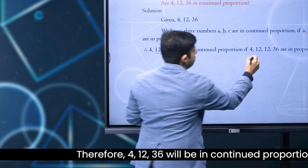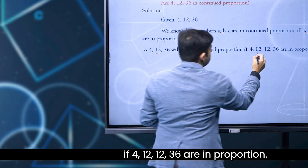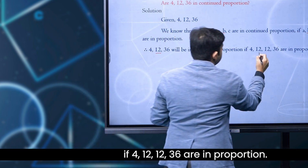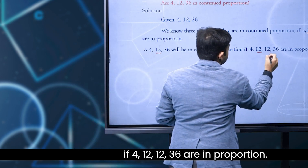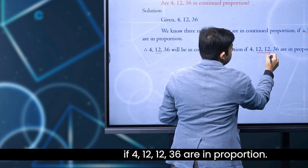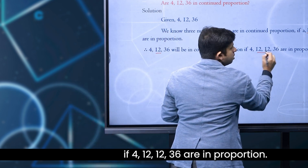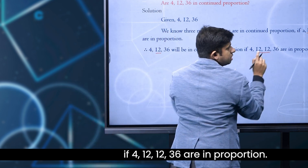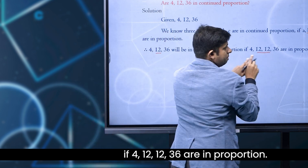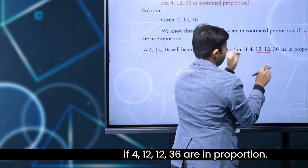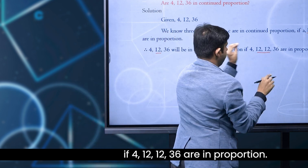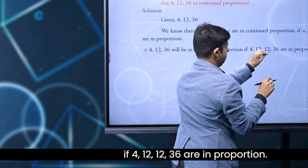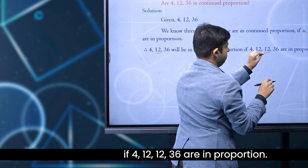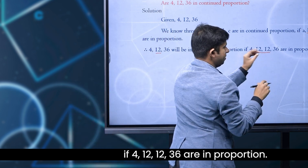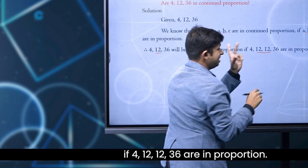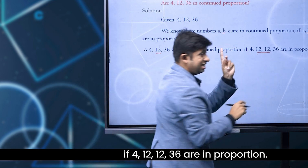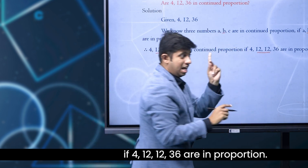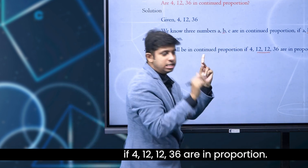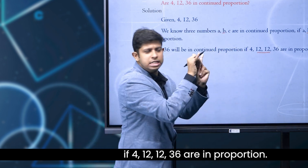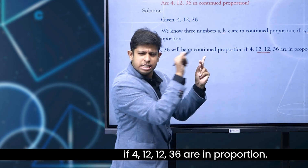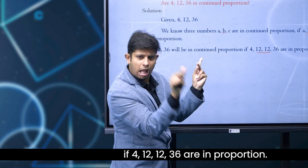if 4, 12, 12, 36 are in proportion.